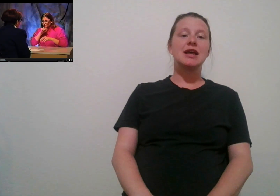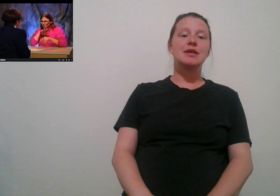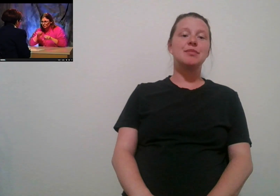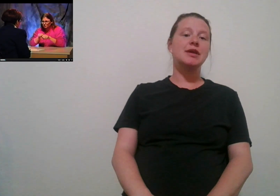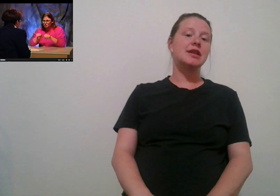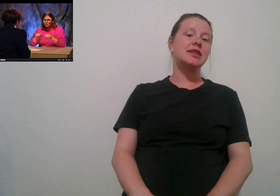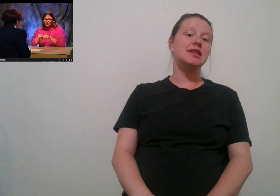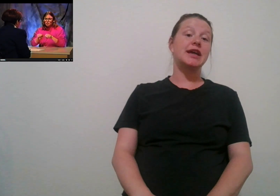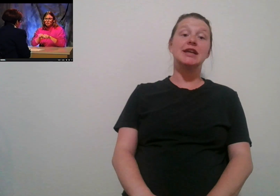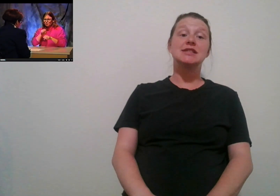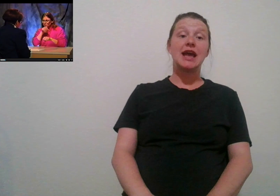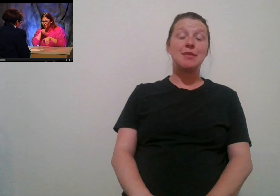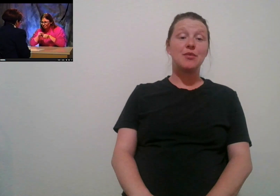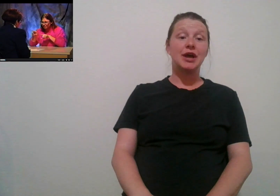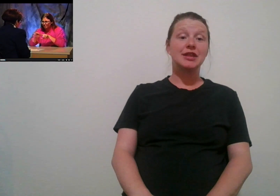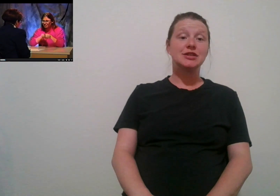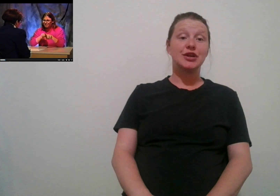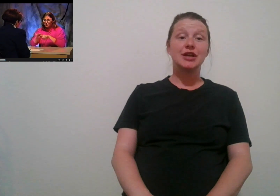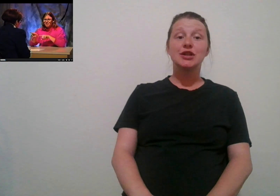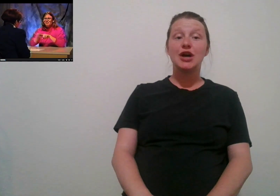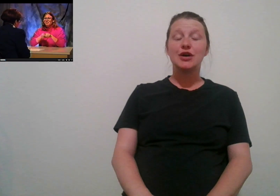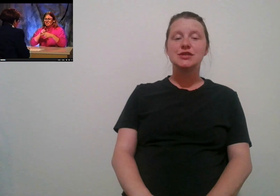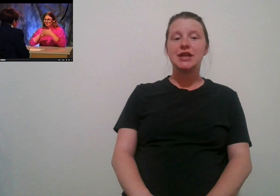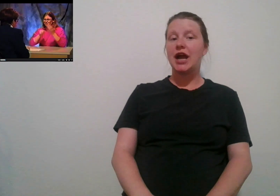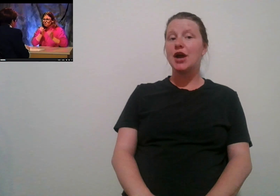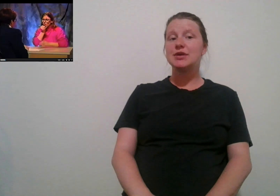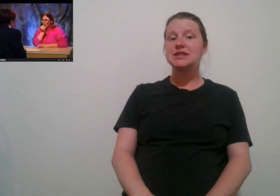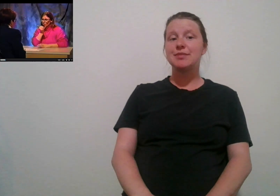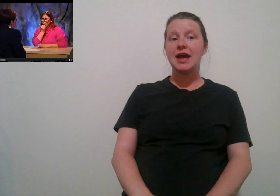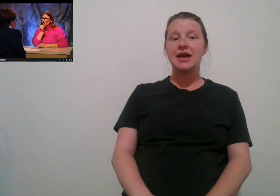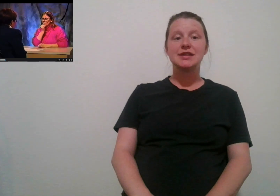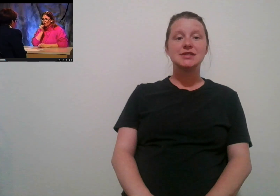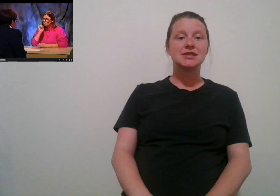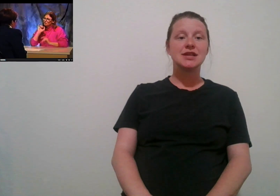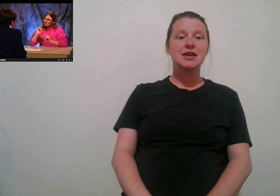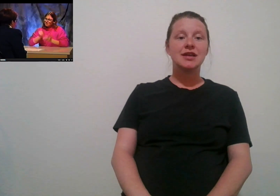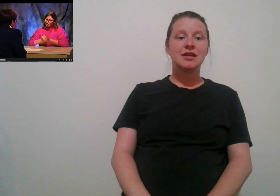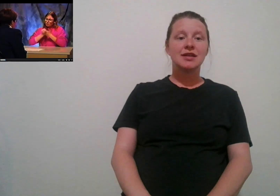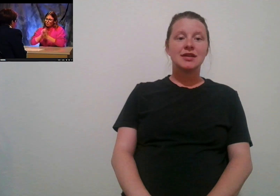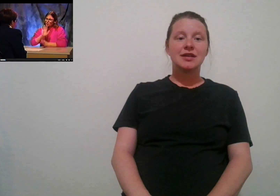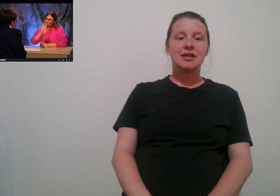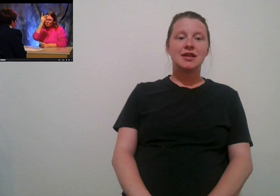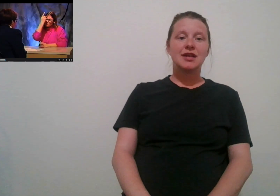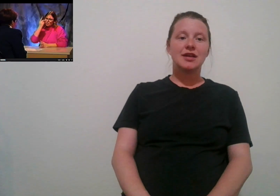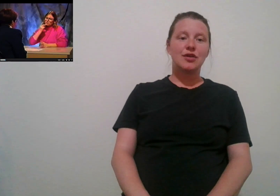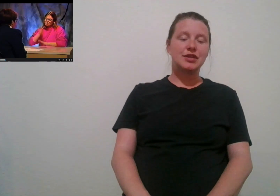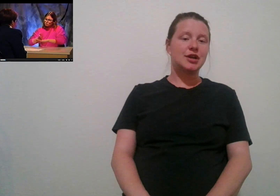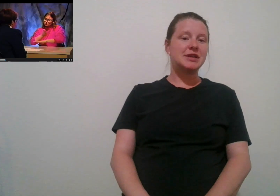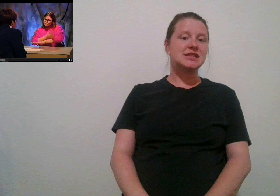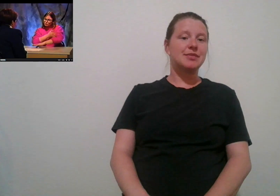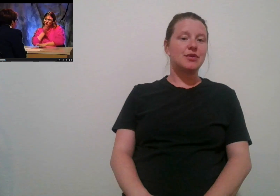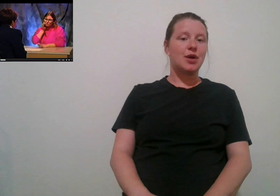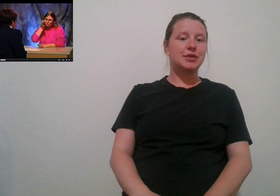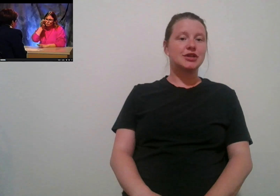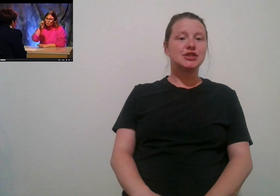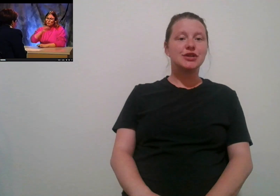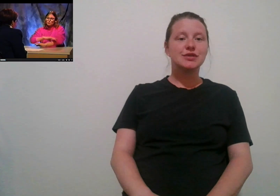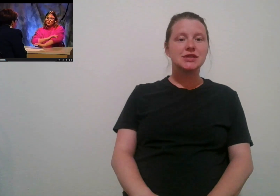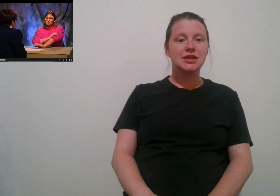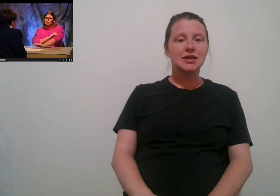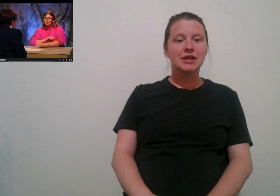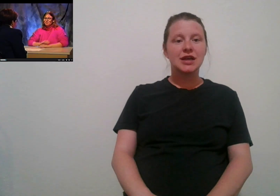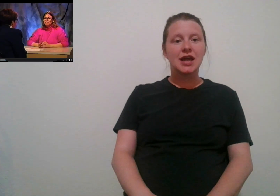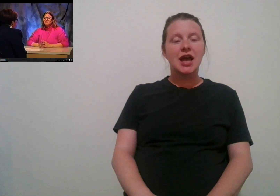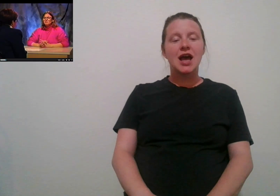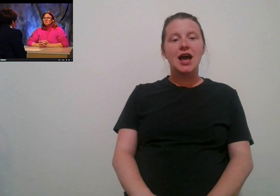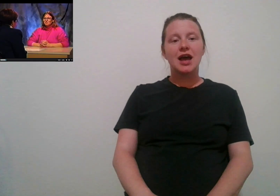Sometimes the kids came in with dirty clothes, their hair was a mess, or there'd be something wrong with their